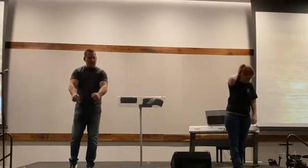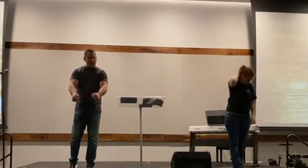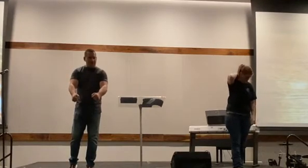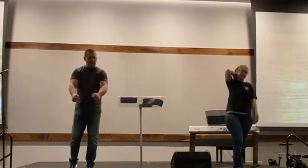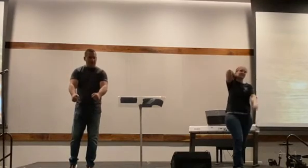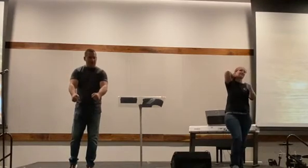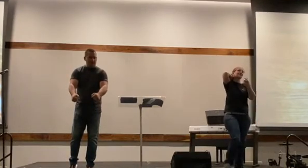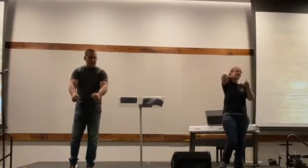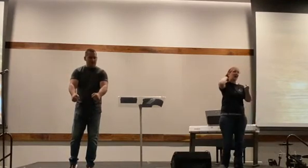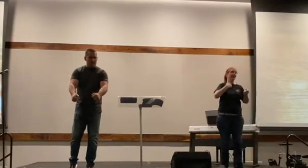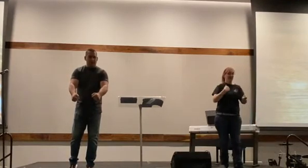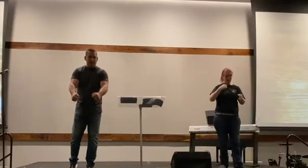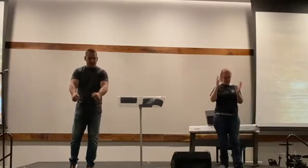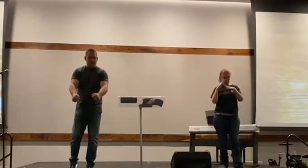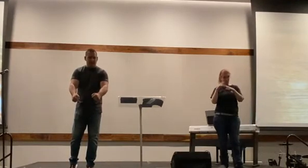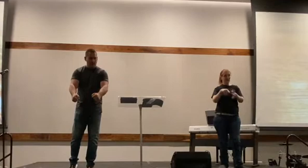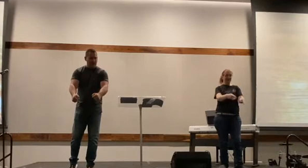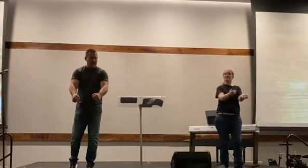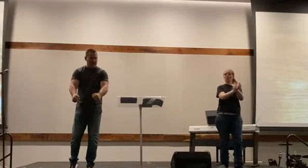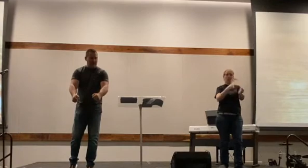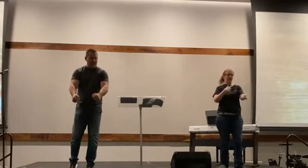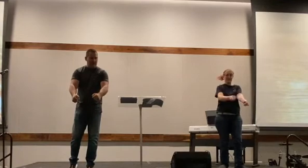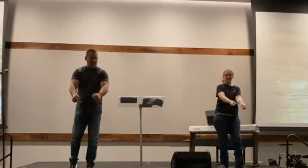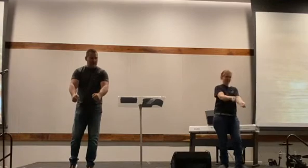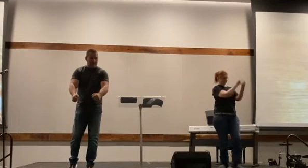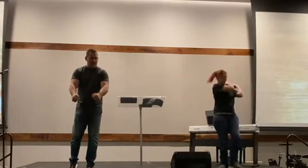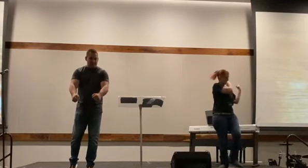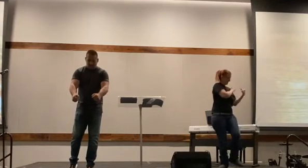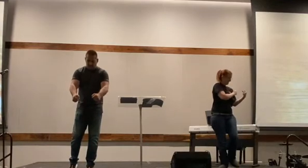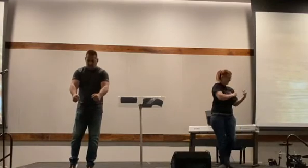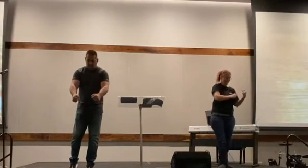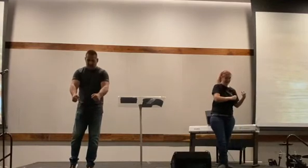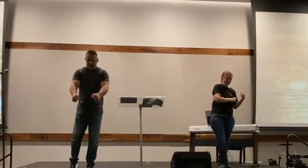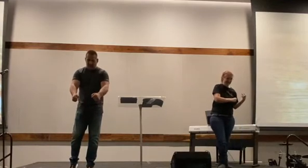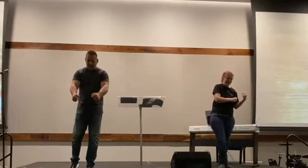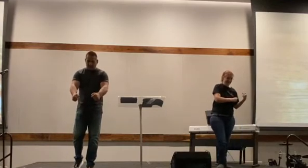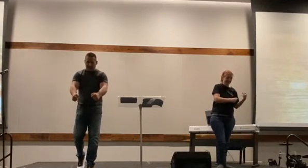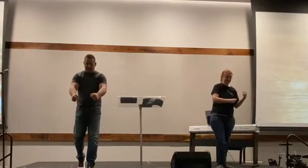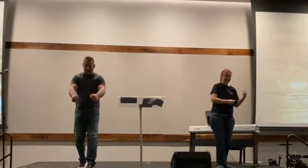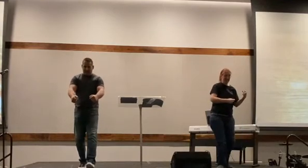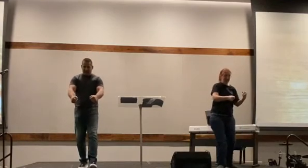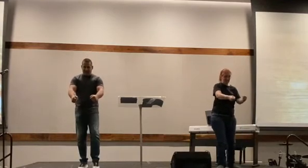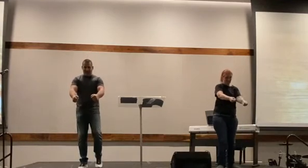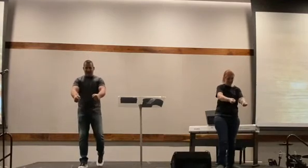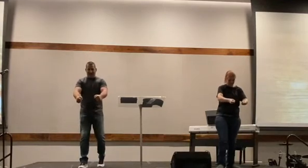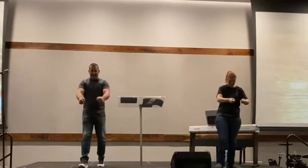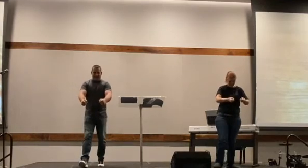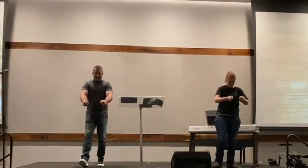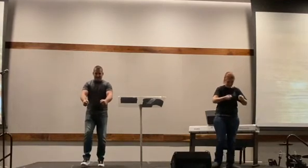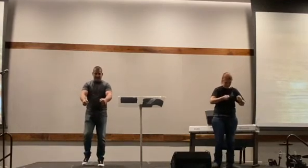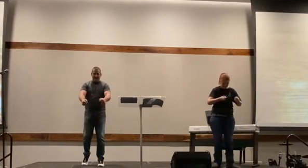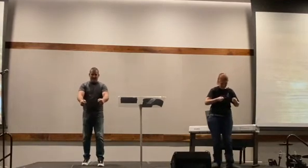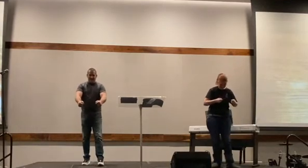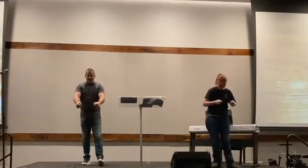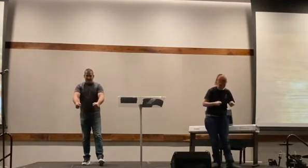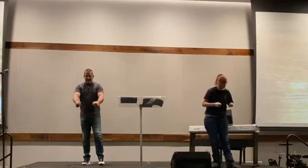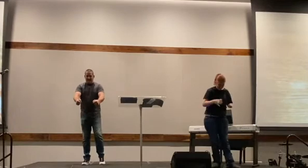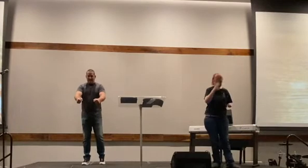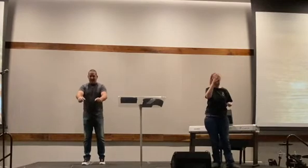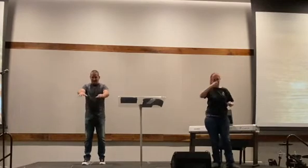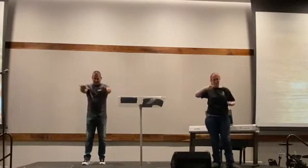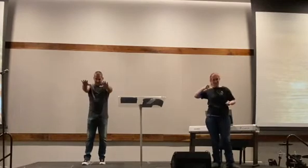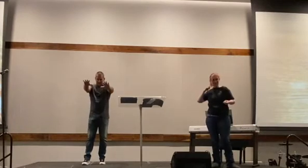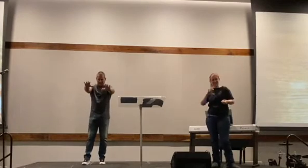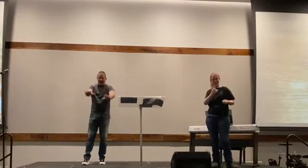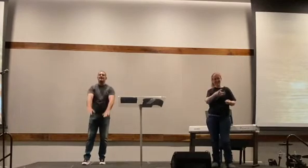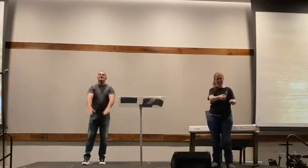figured if I'm going down, he's going with me. So my dad pulls me, and I'm pulling Chad back in. And